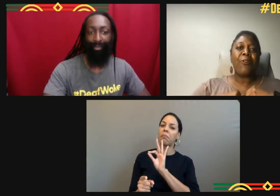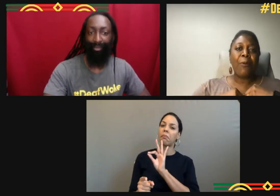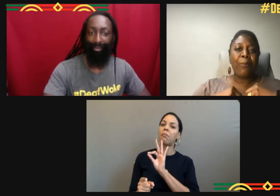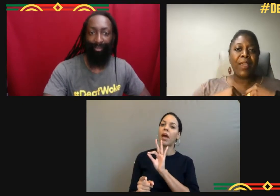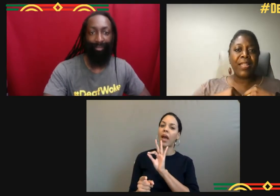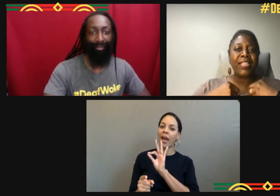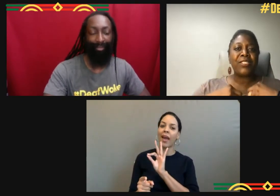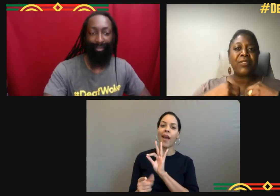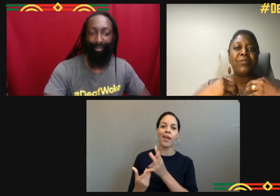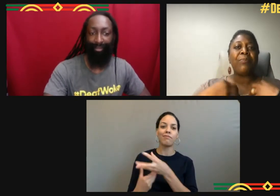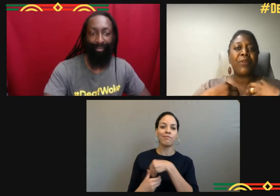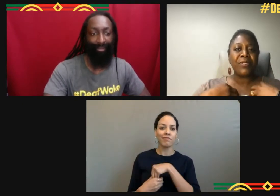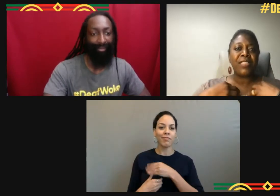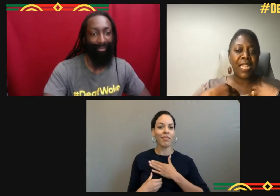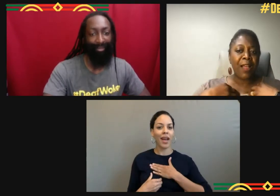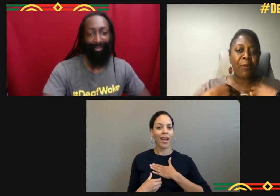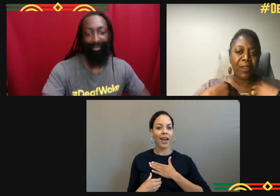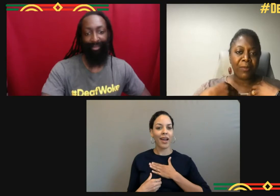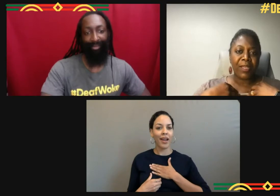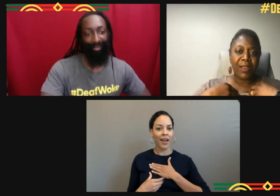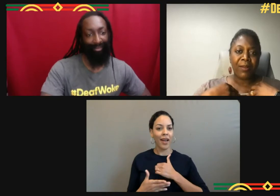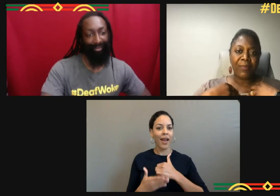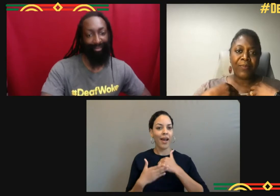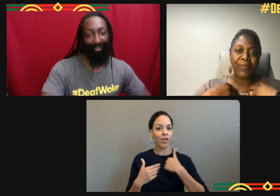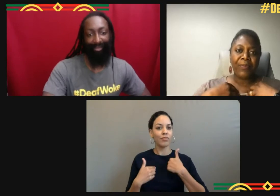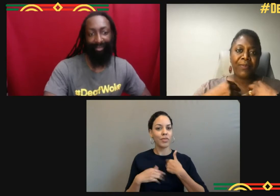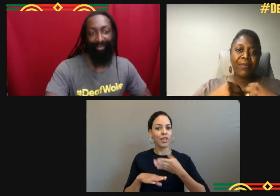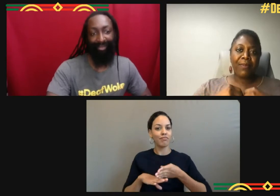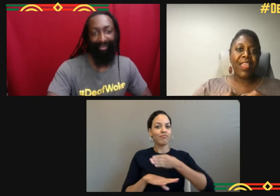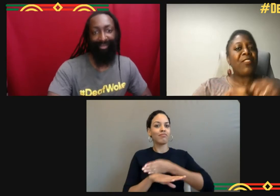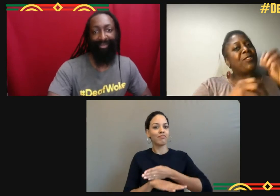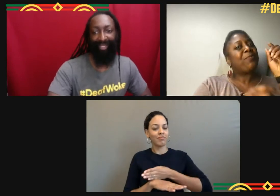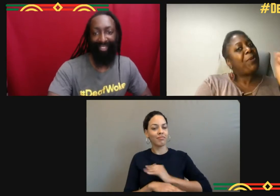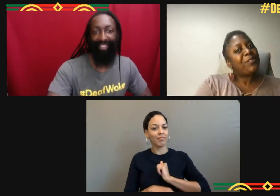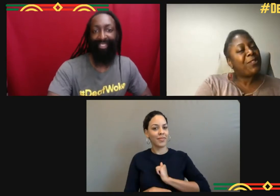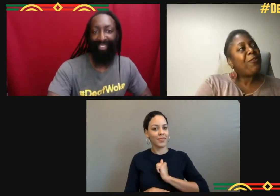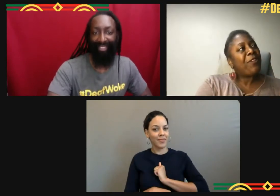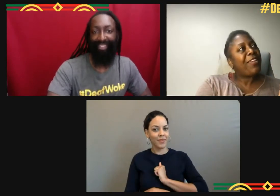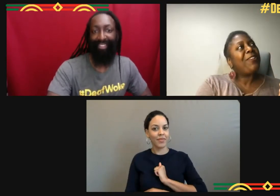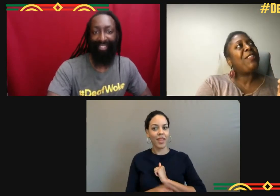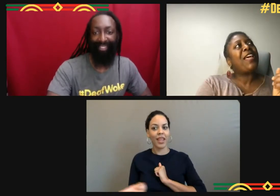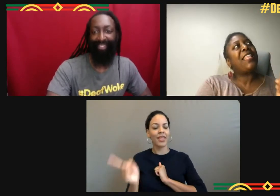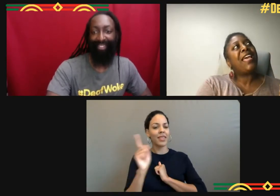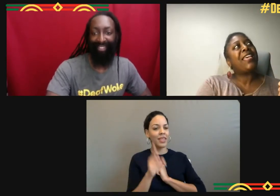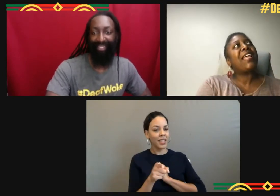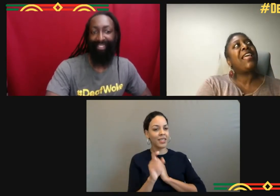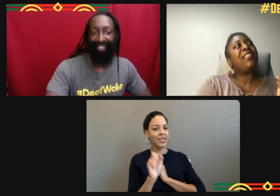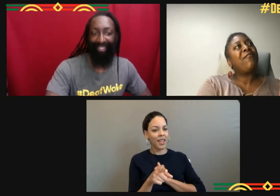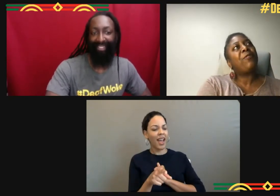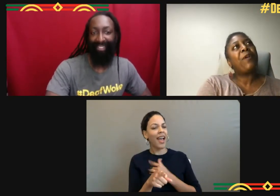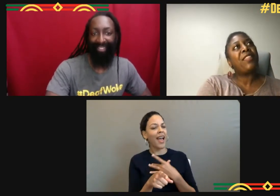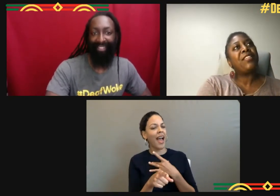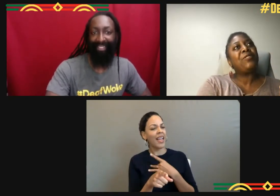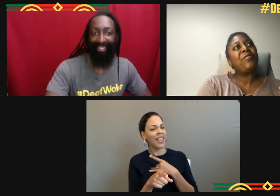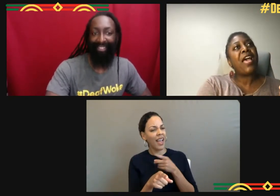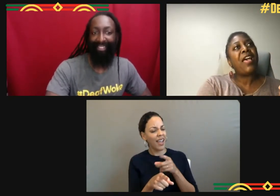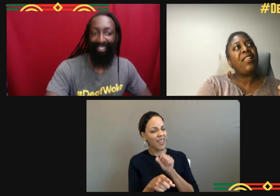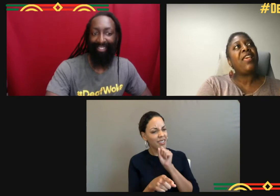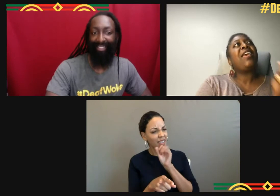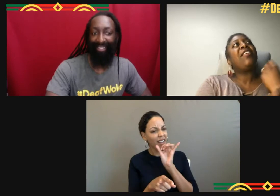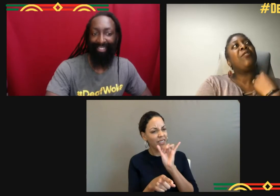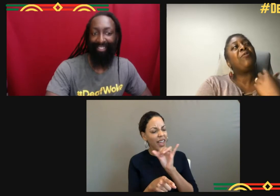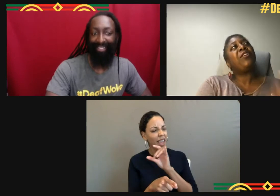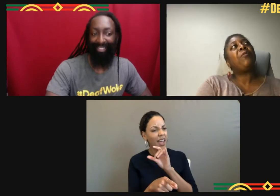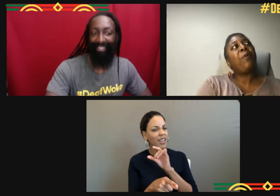and incorporate it into the person that I want to become. And there's a person over here that I like, and I love the way they do